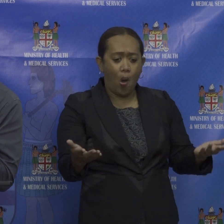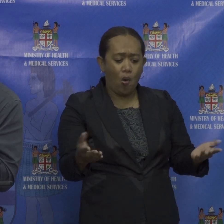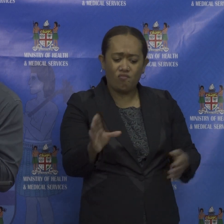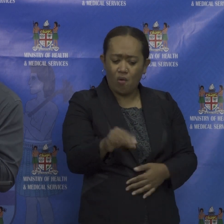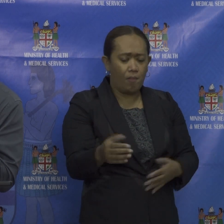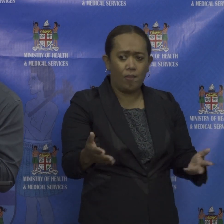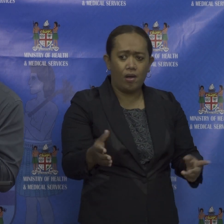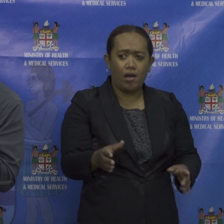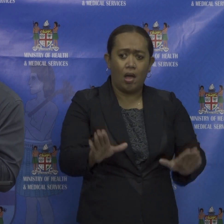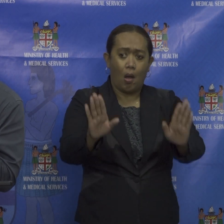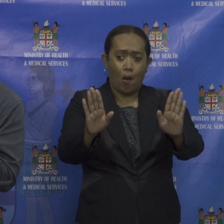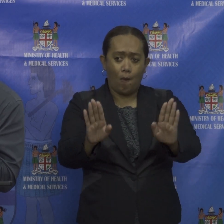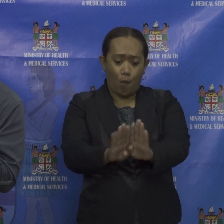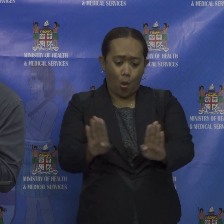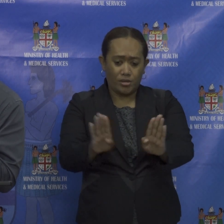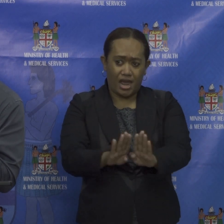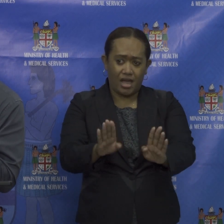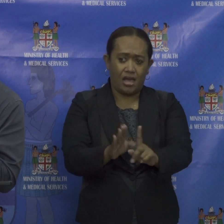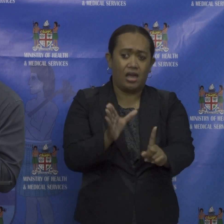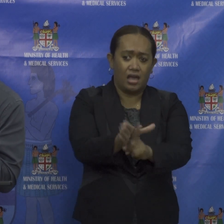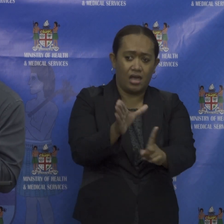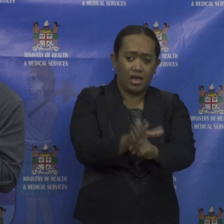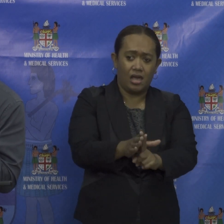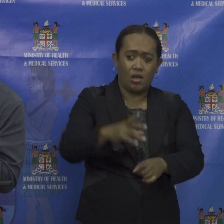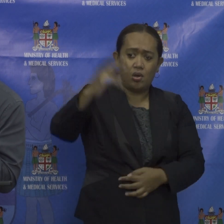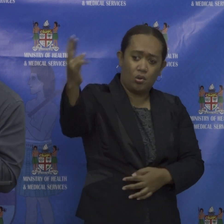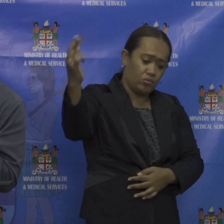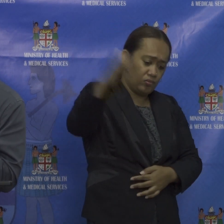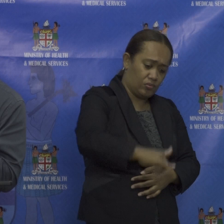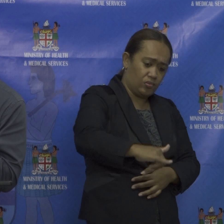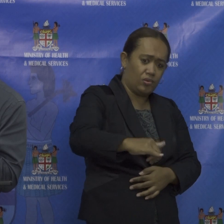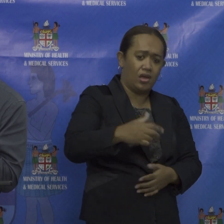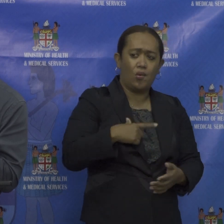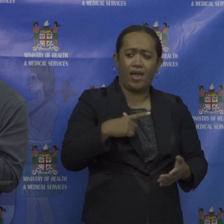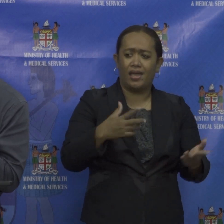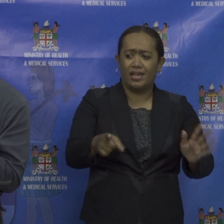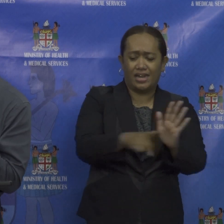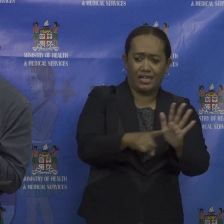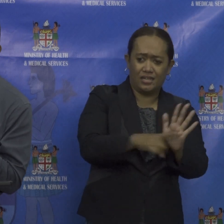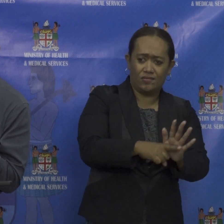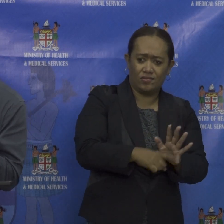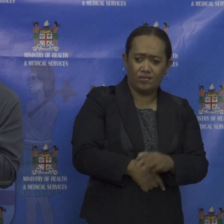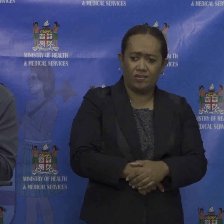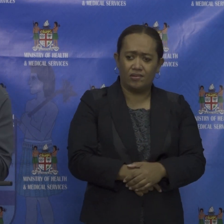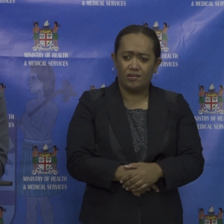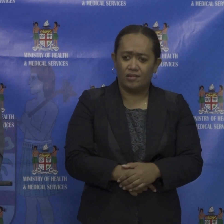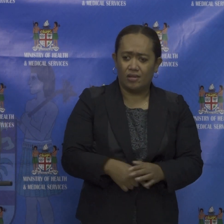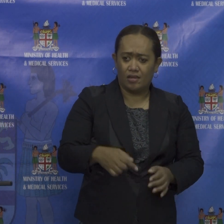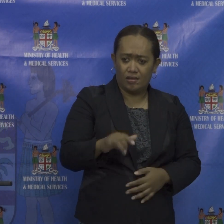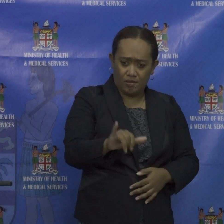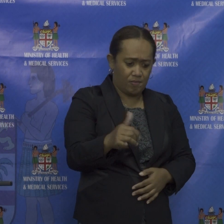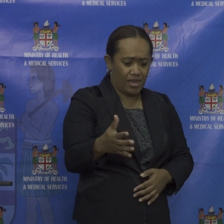but border quarantine returnees who may have been discharged because of a negative result, and they may